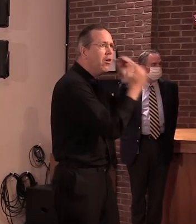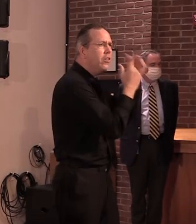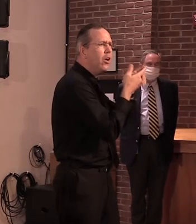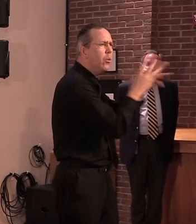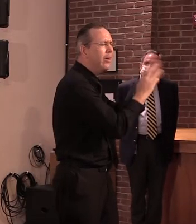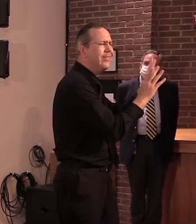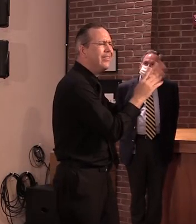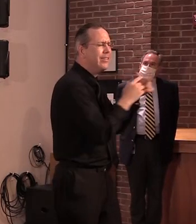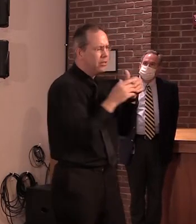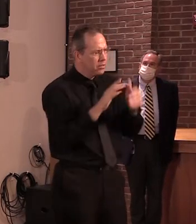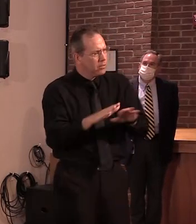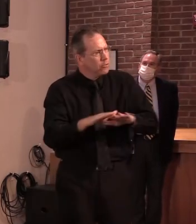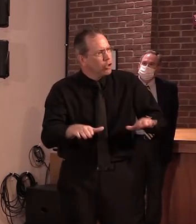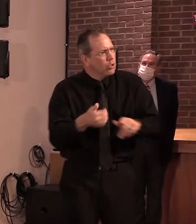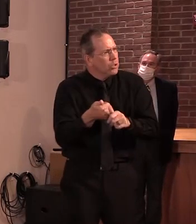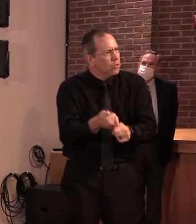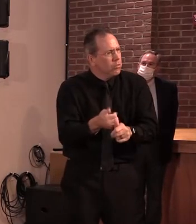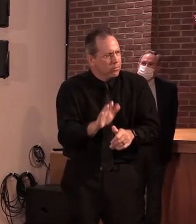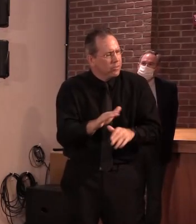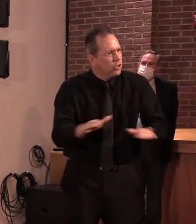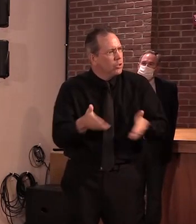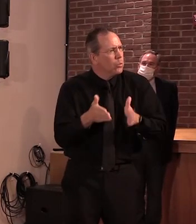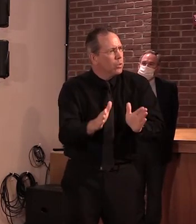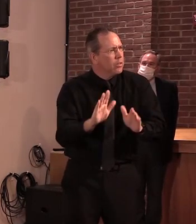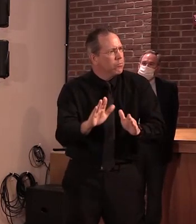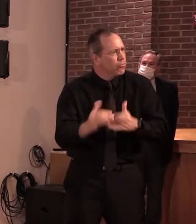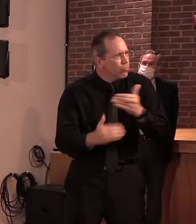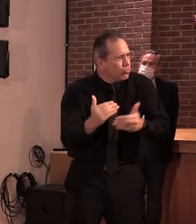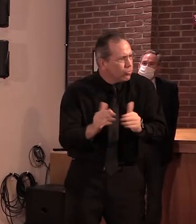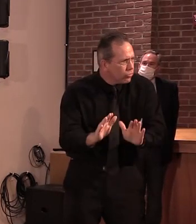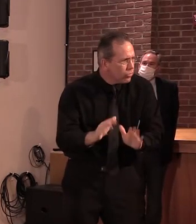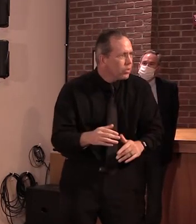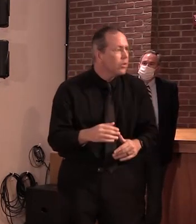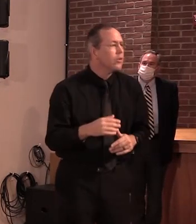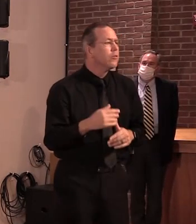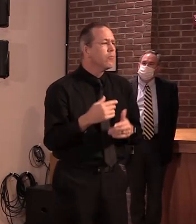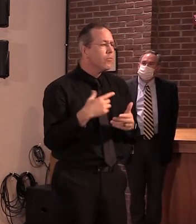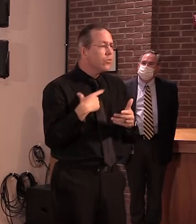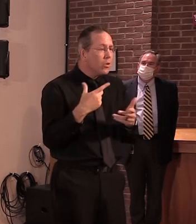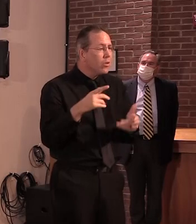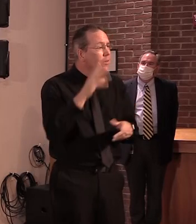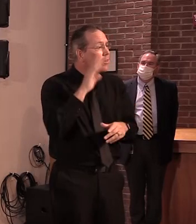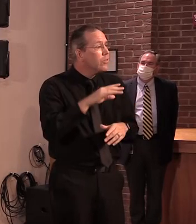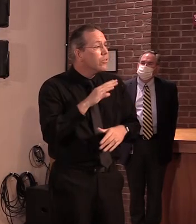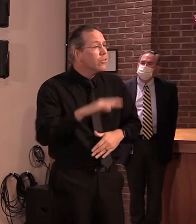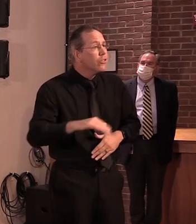to get even more granular, we should think about younger children differently than we're thinking about adolescents.